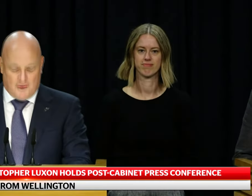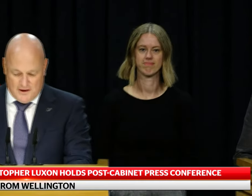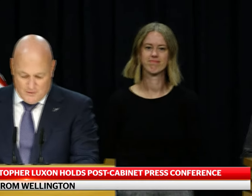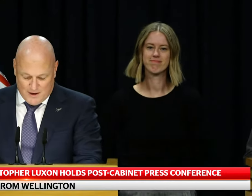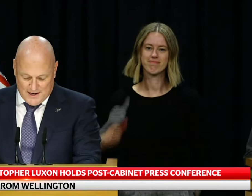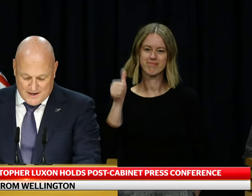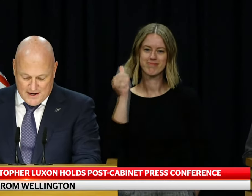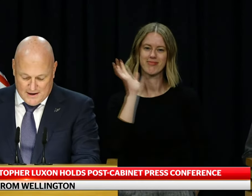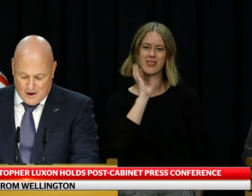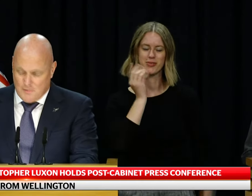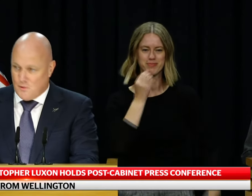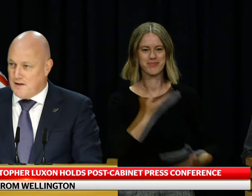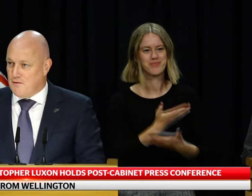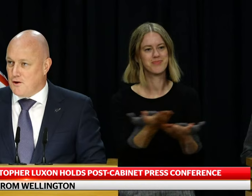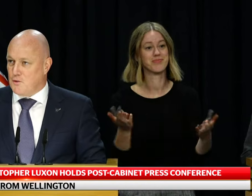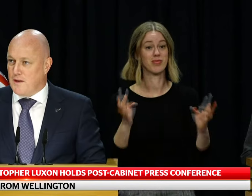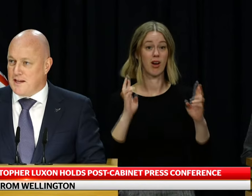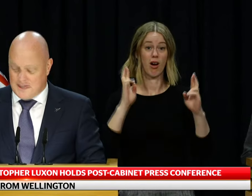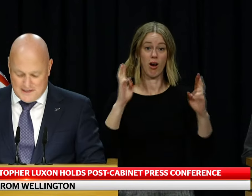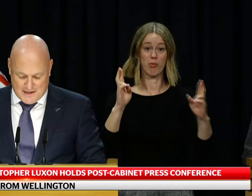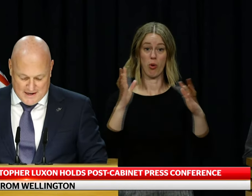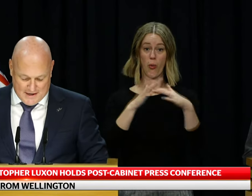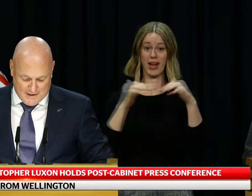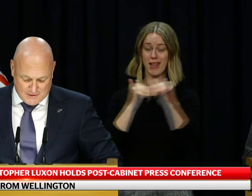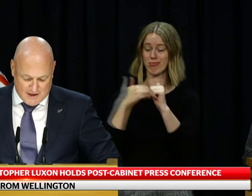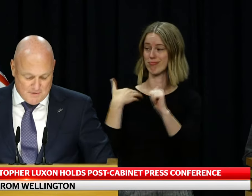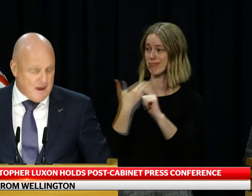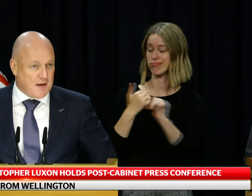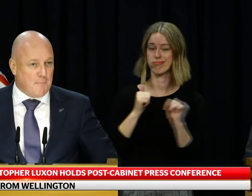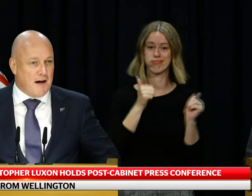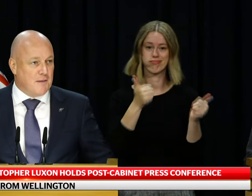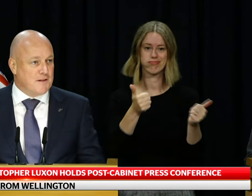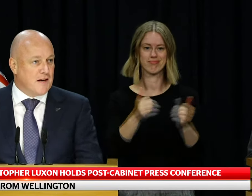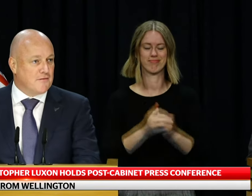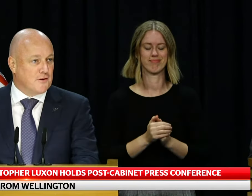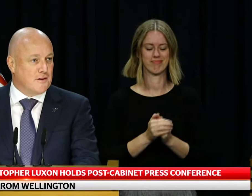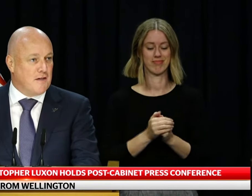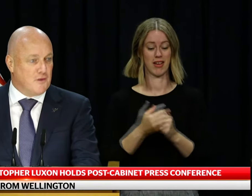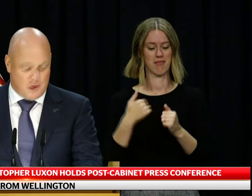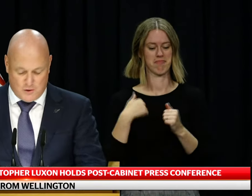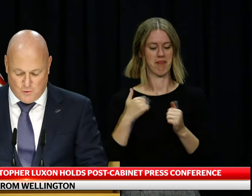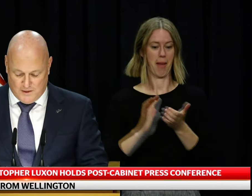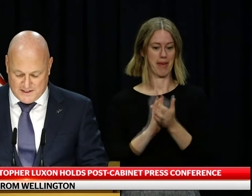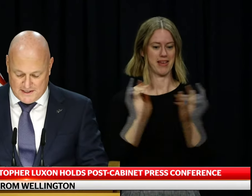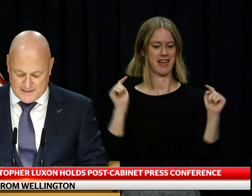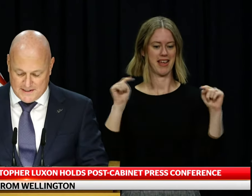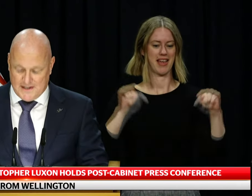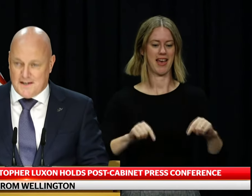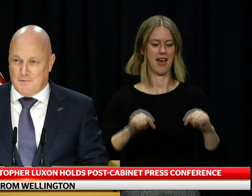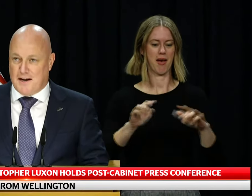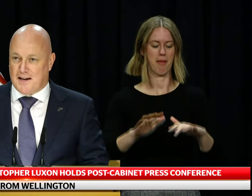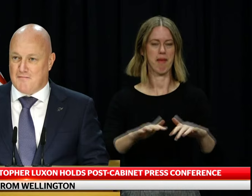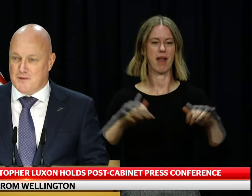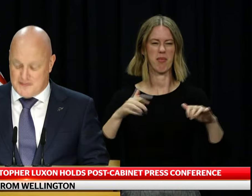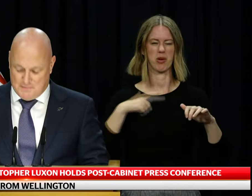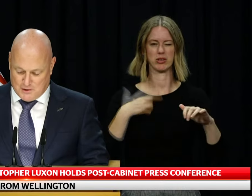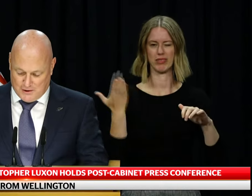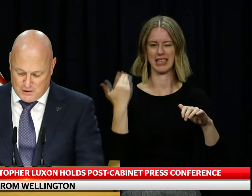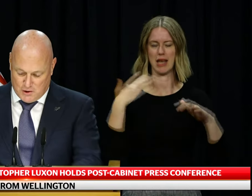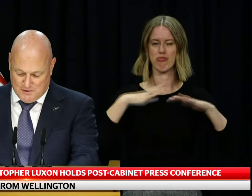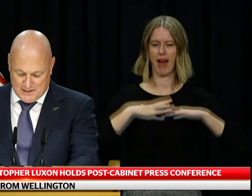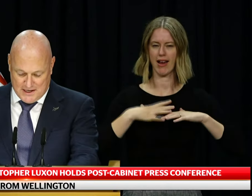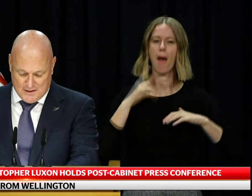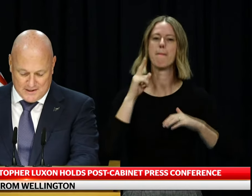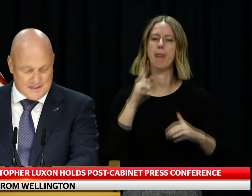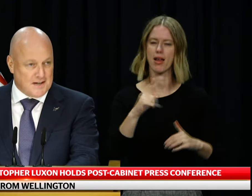Well, good afternoon, everyone, and I hope you all had a very good weekend. It's great to be back at Parliament after a very short recess, but our government is